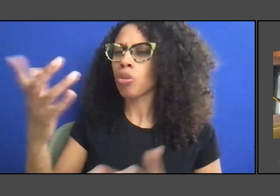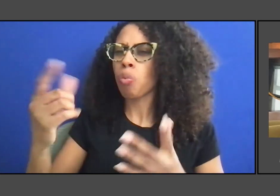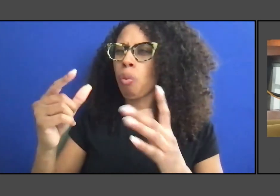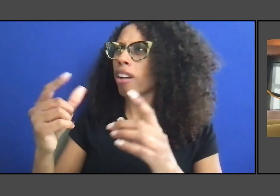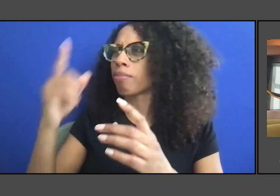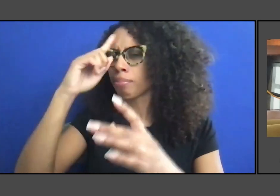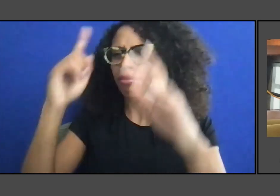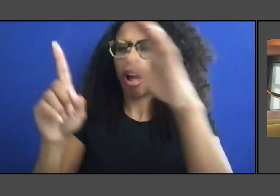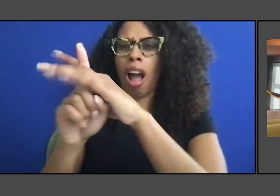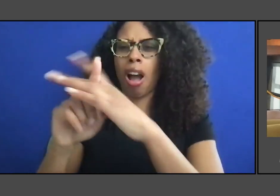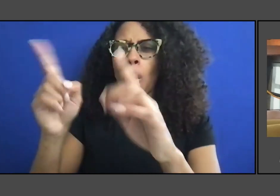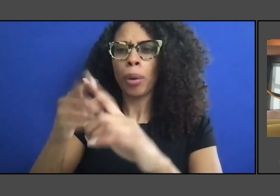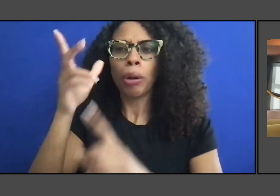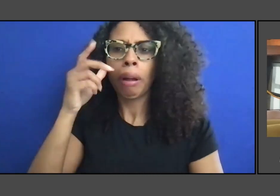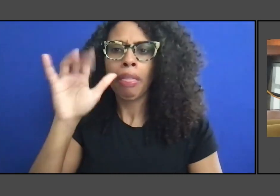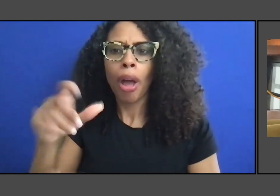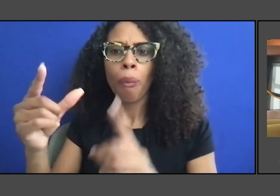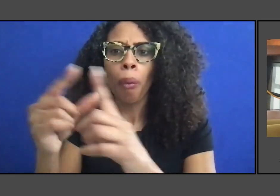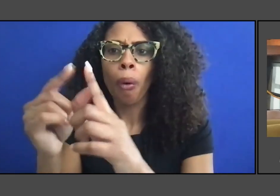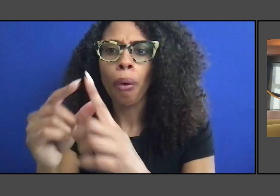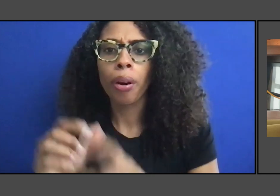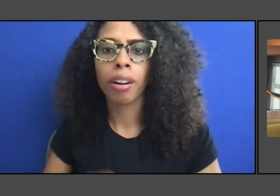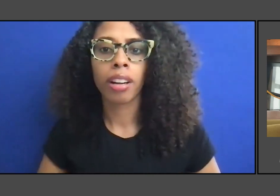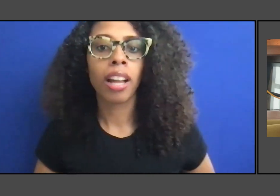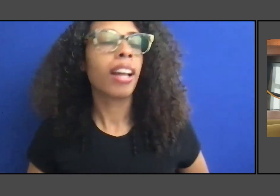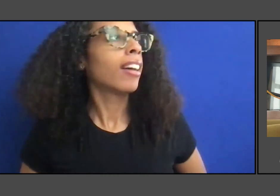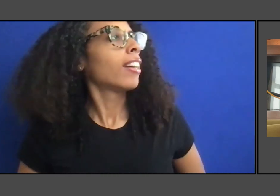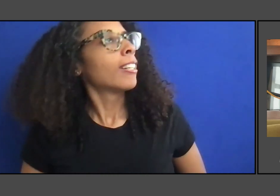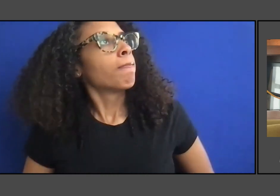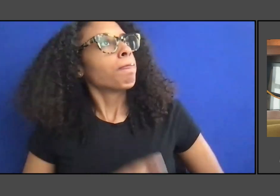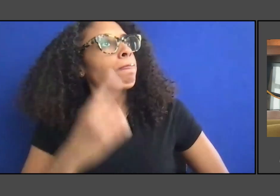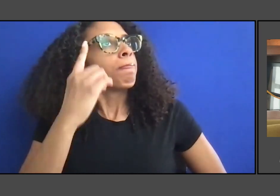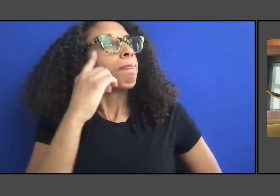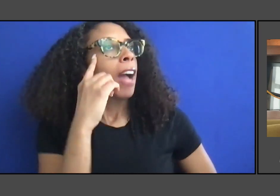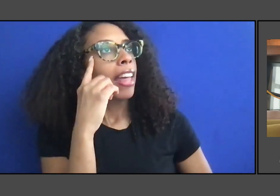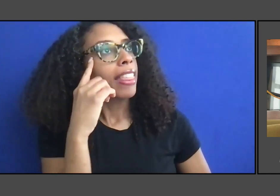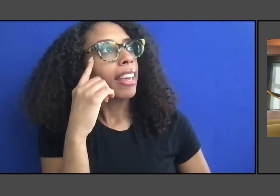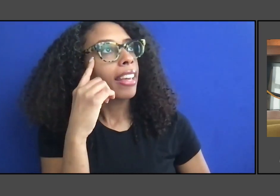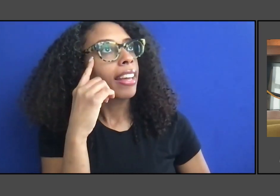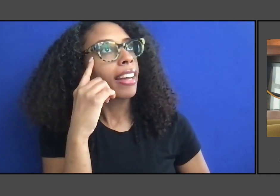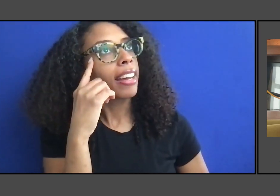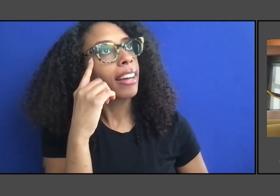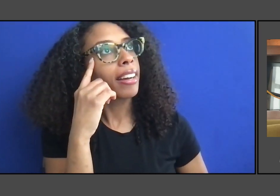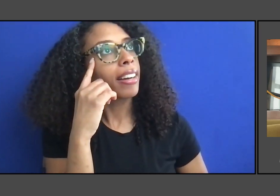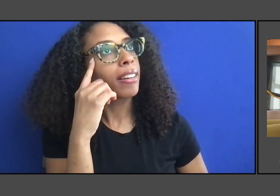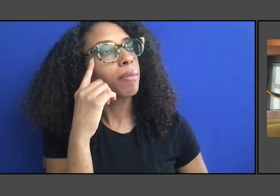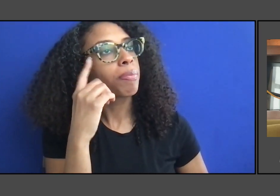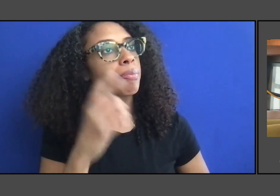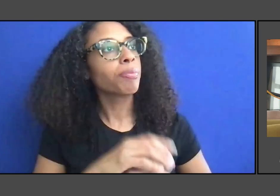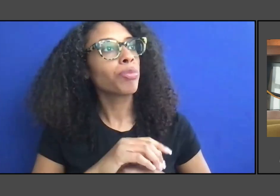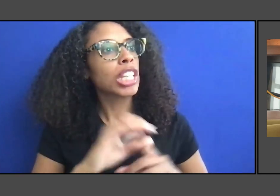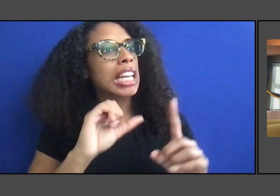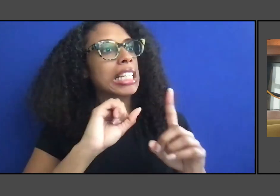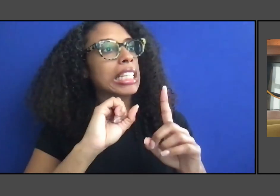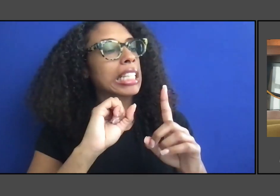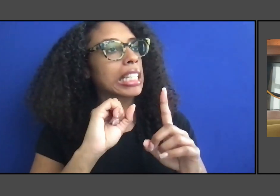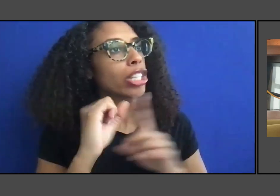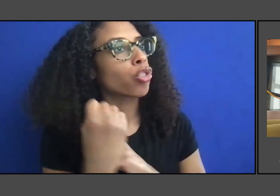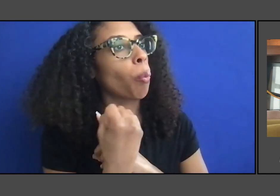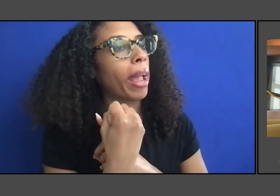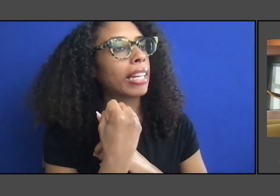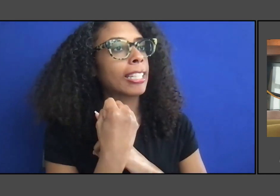I think of taking insurmountable circumstances and change and